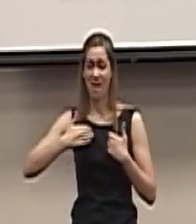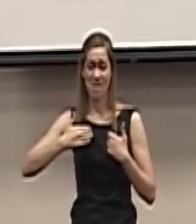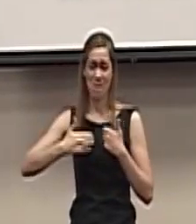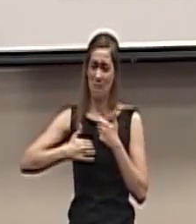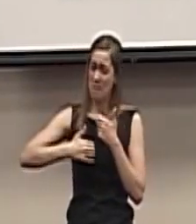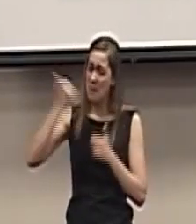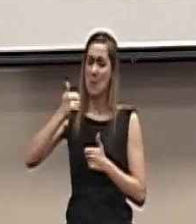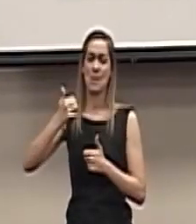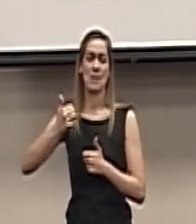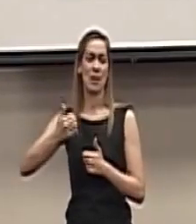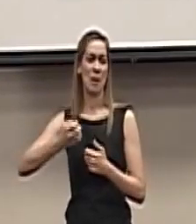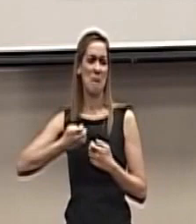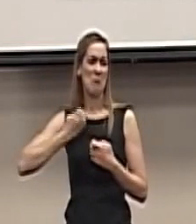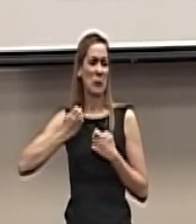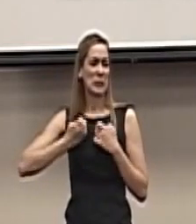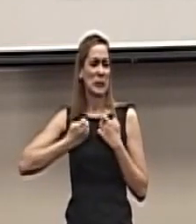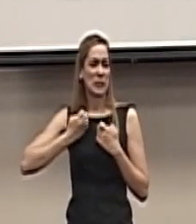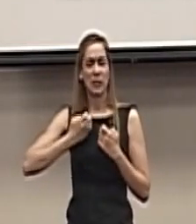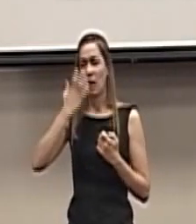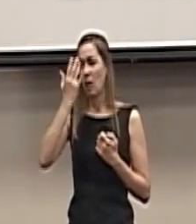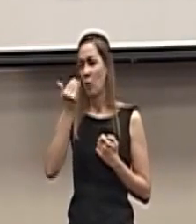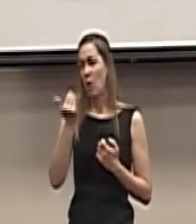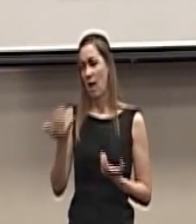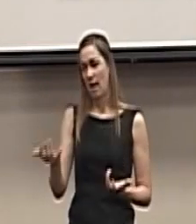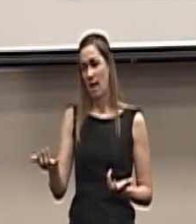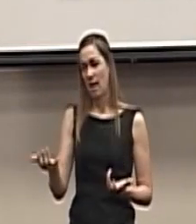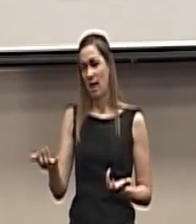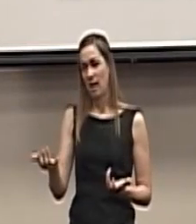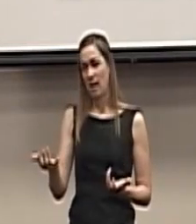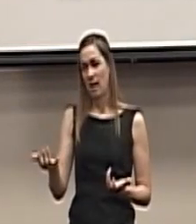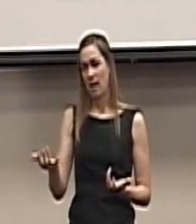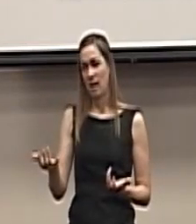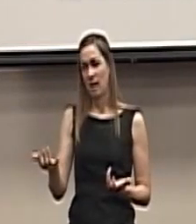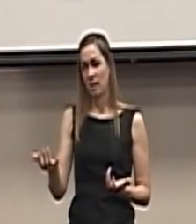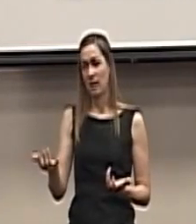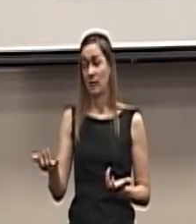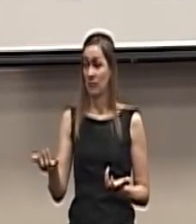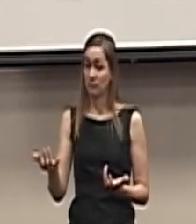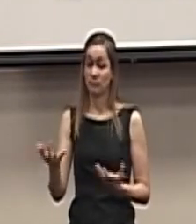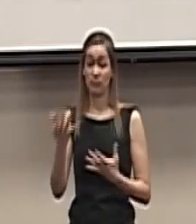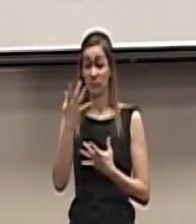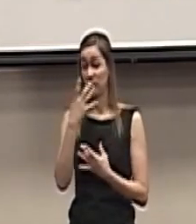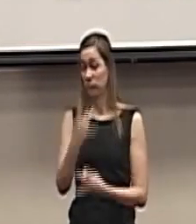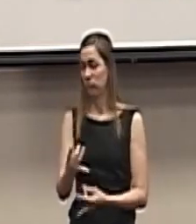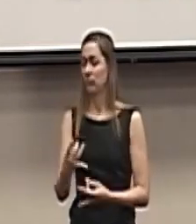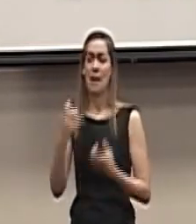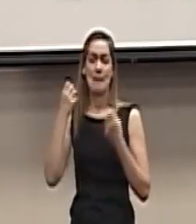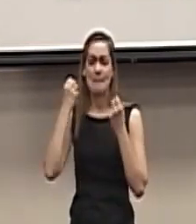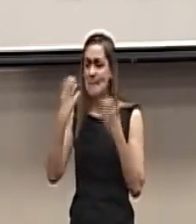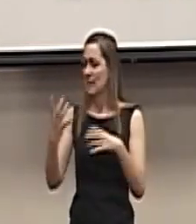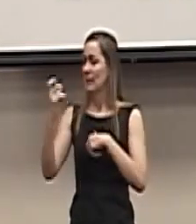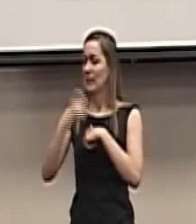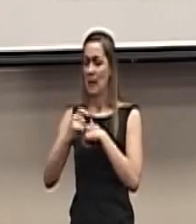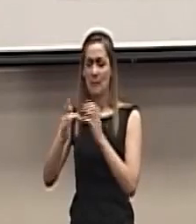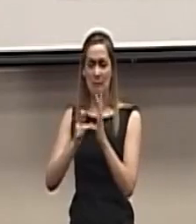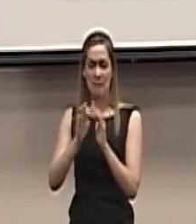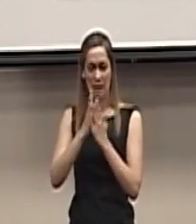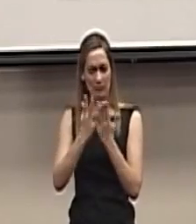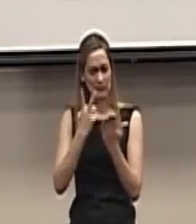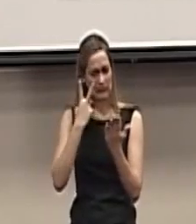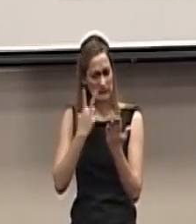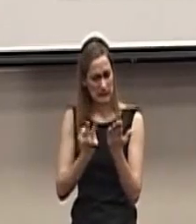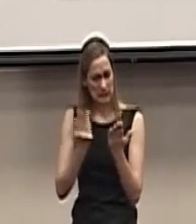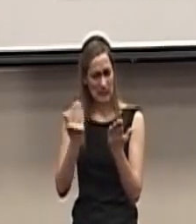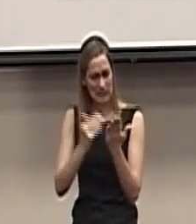emotion. Why is that? And it's really fascinating to me. So many times in the Bible we see this over and over and over